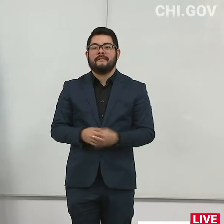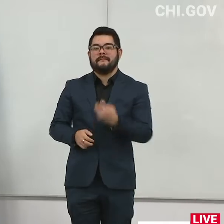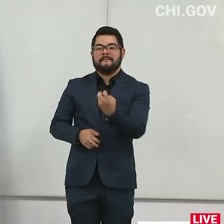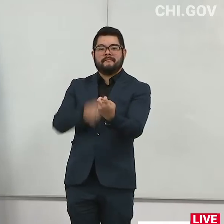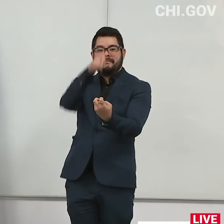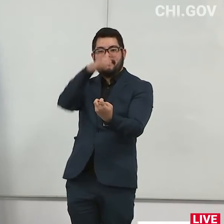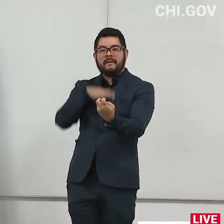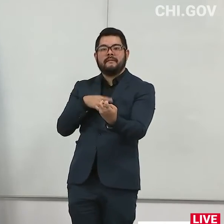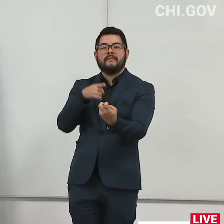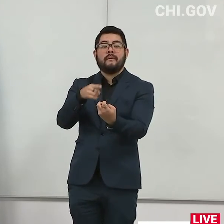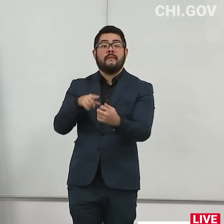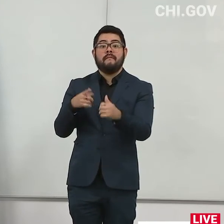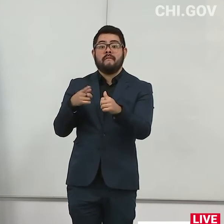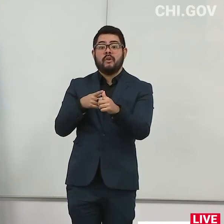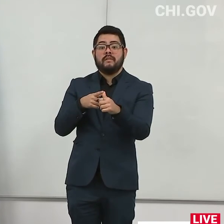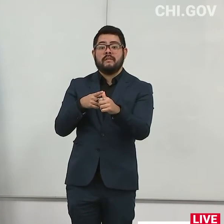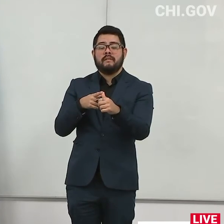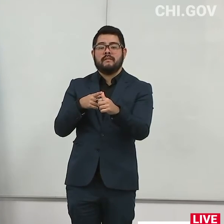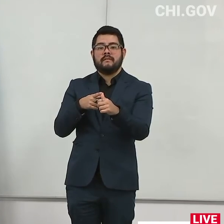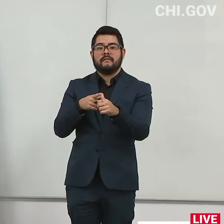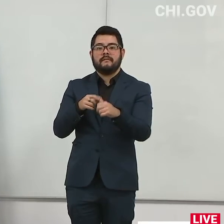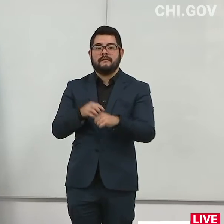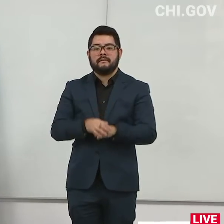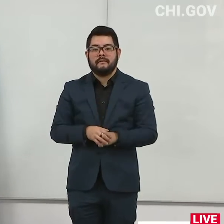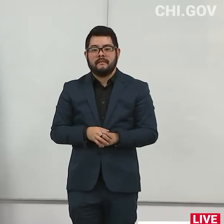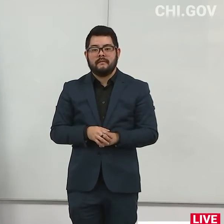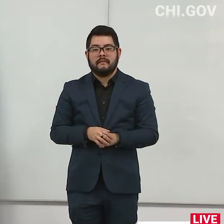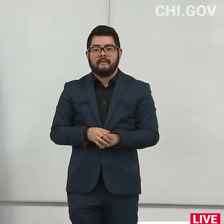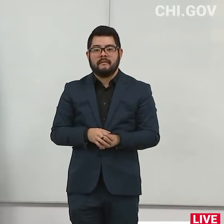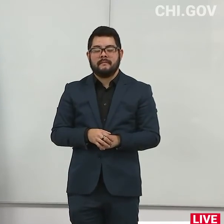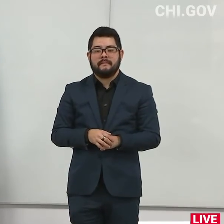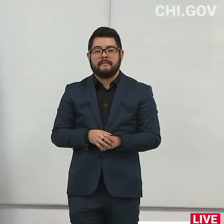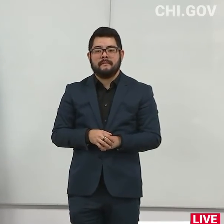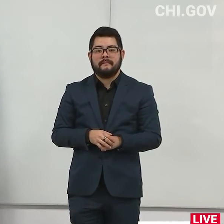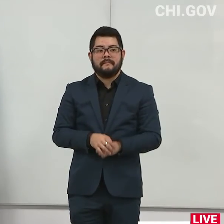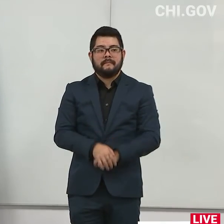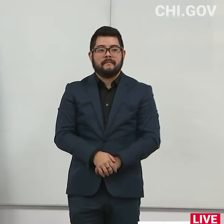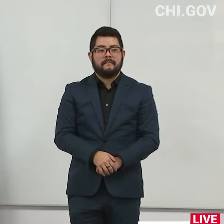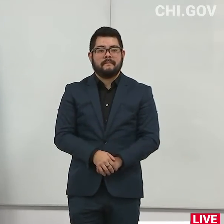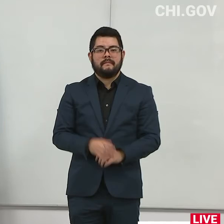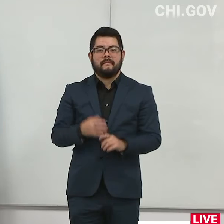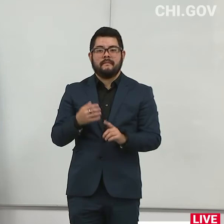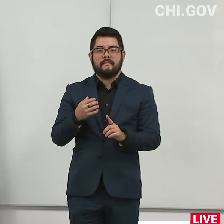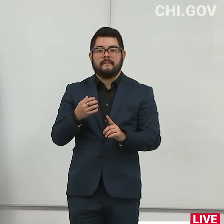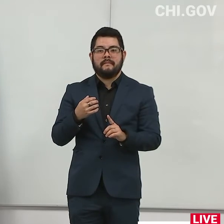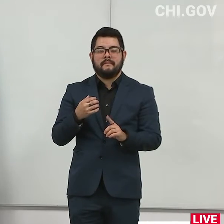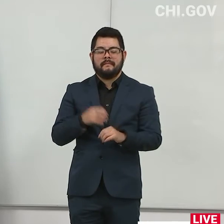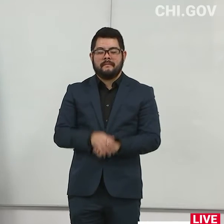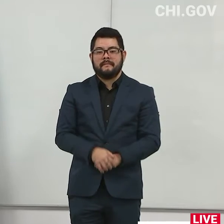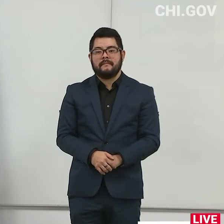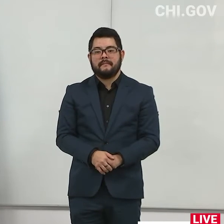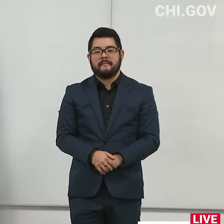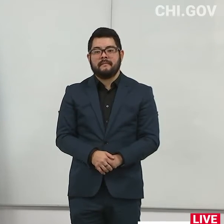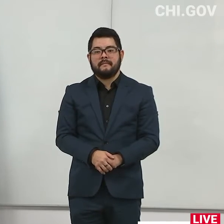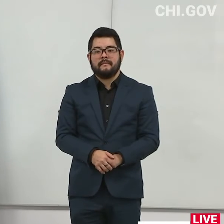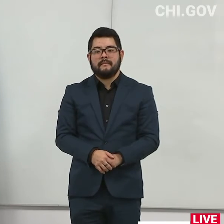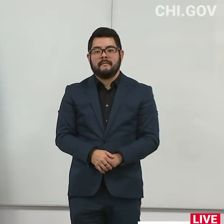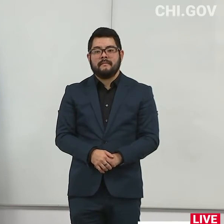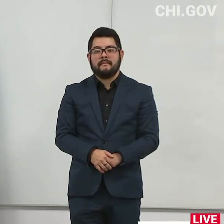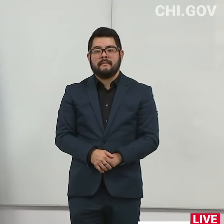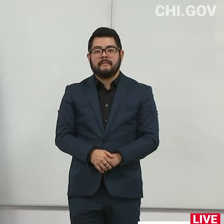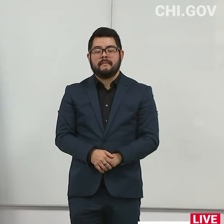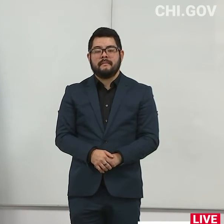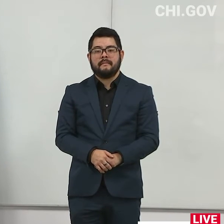topic first, if we could. Sure. And with the microphone, thank you for the reminder.